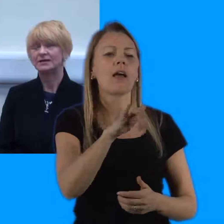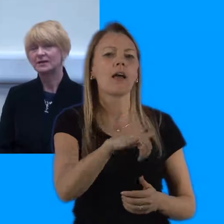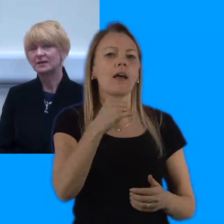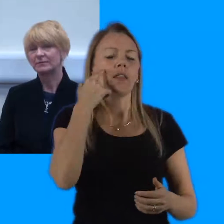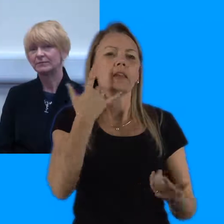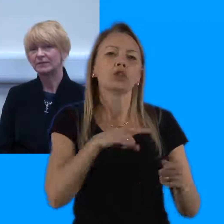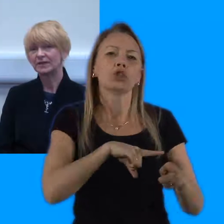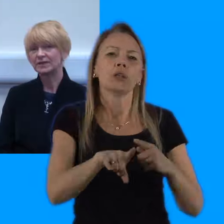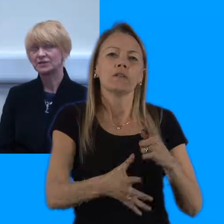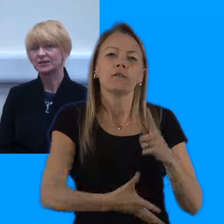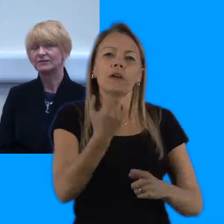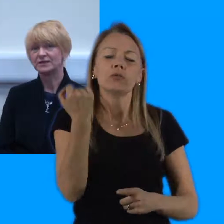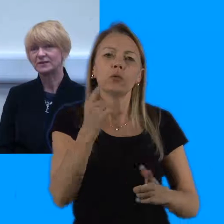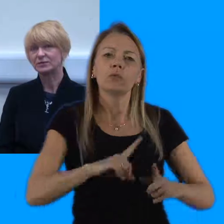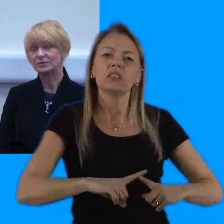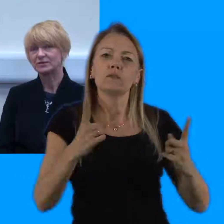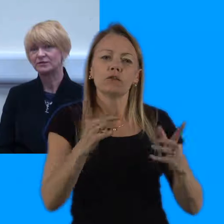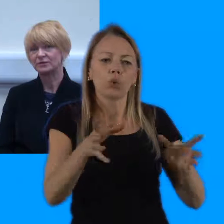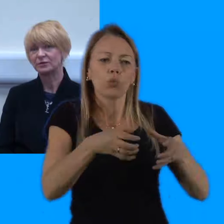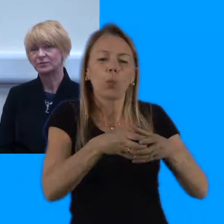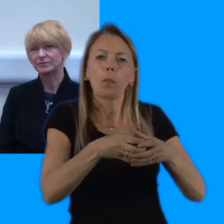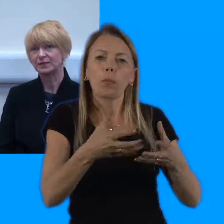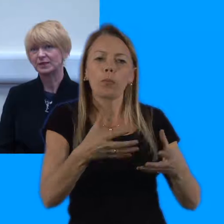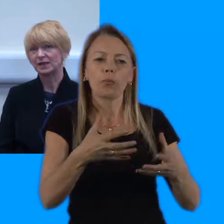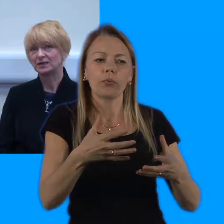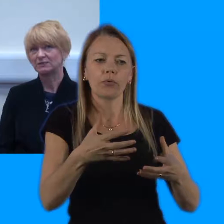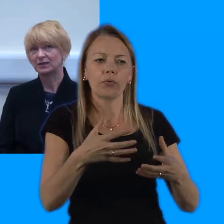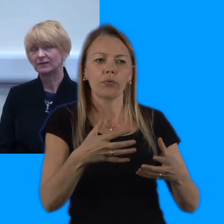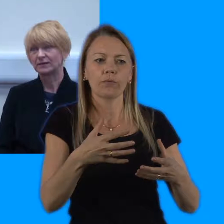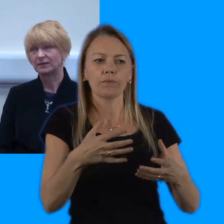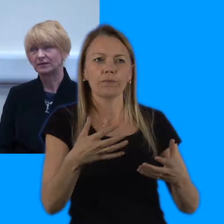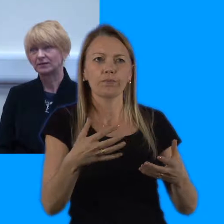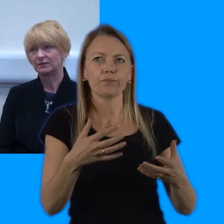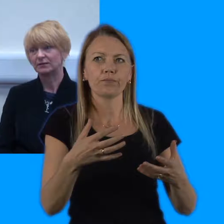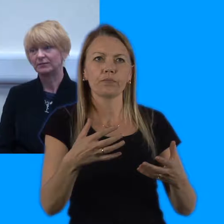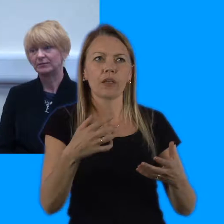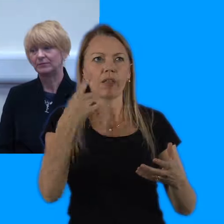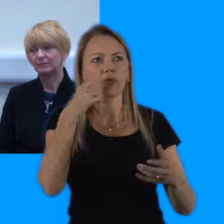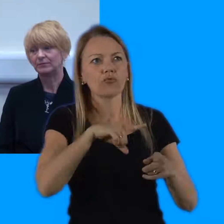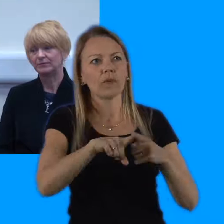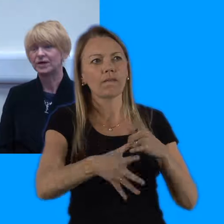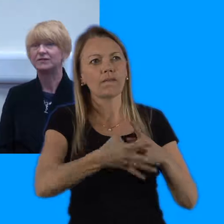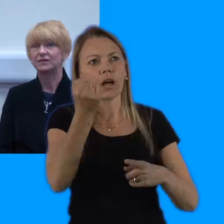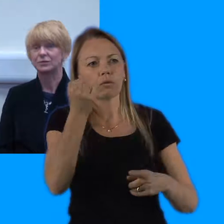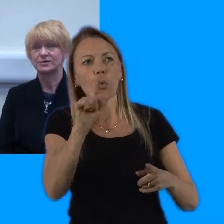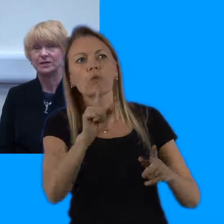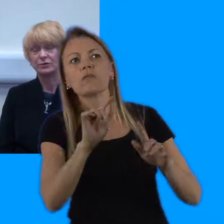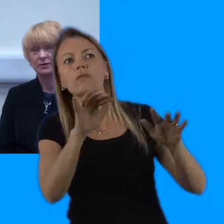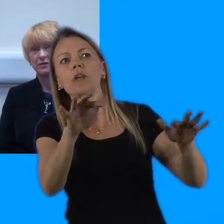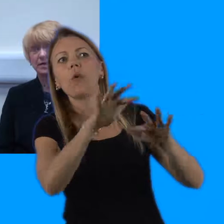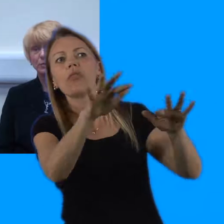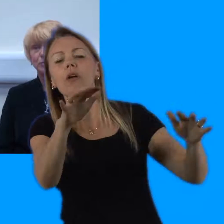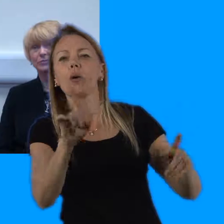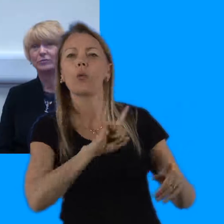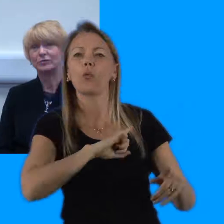Yeah, and I think it's trying to find out about different groups, and I think trying to find what's out